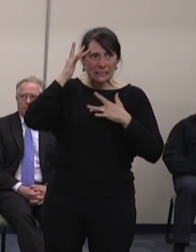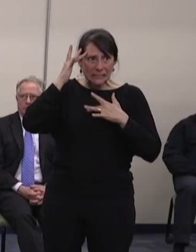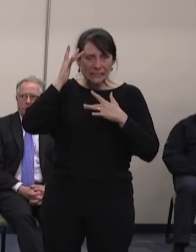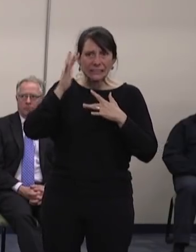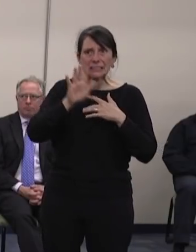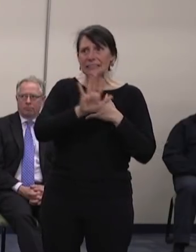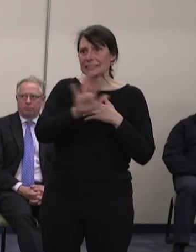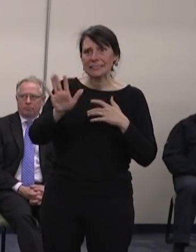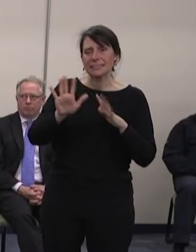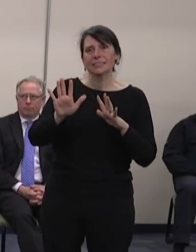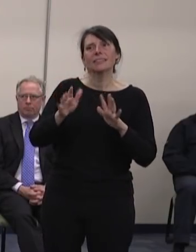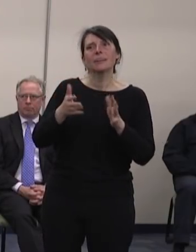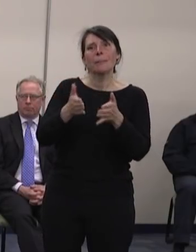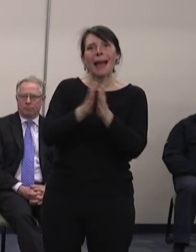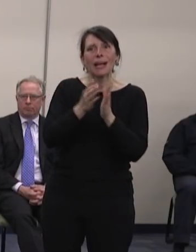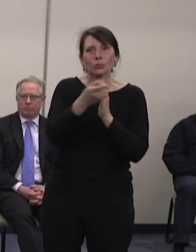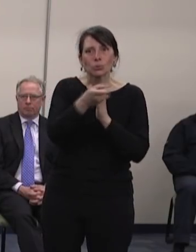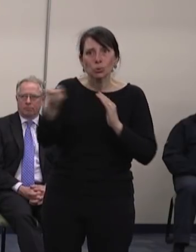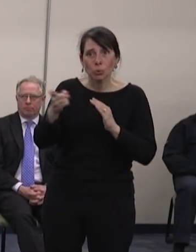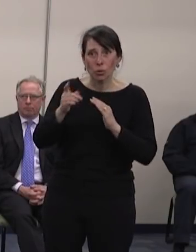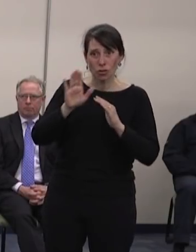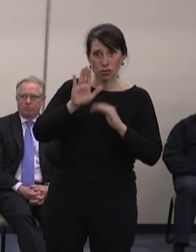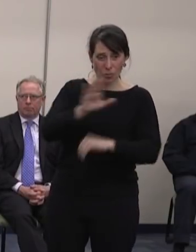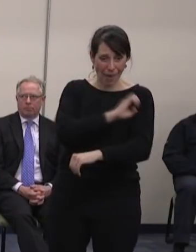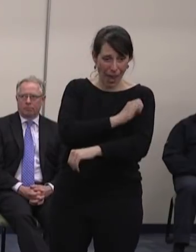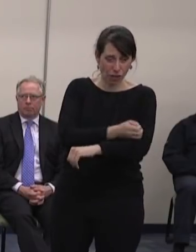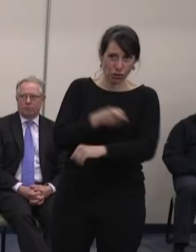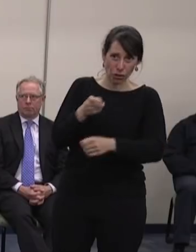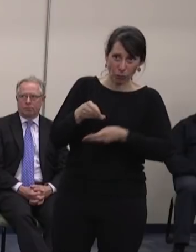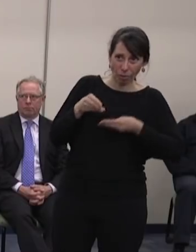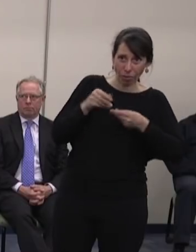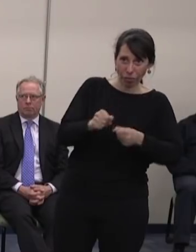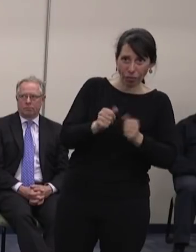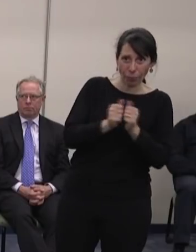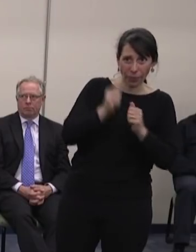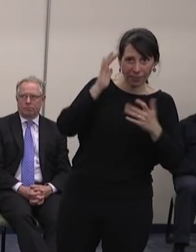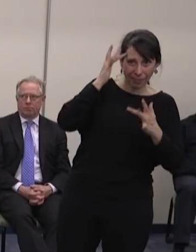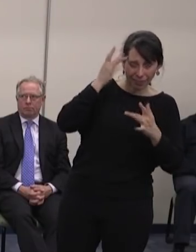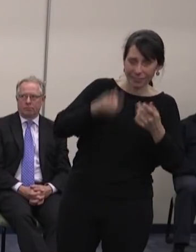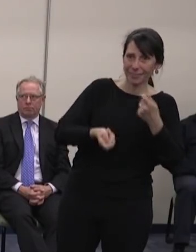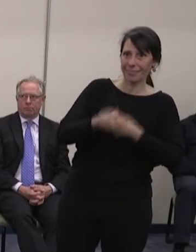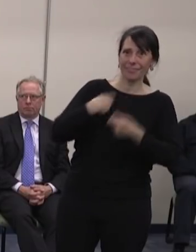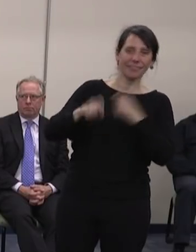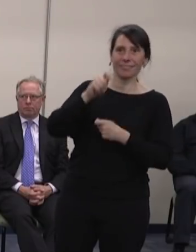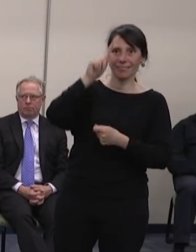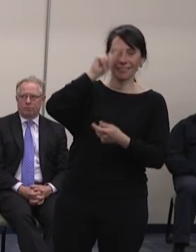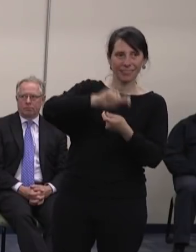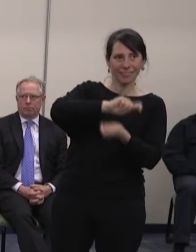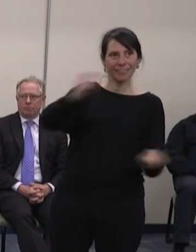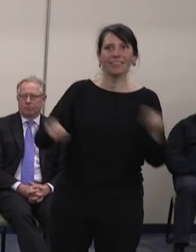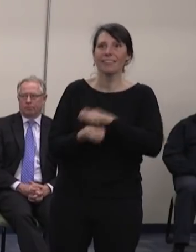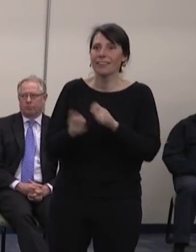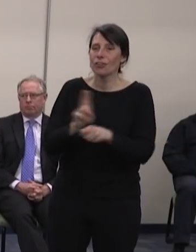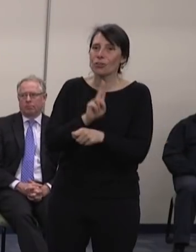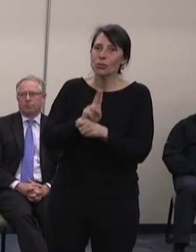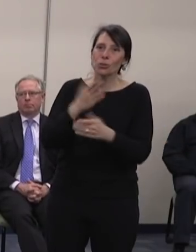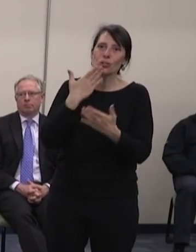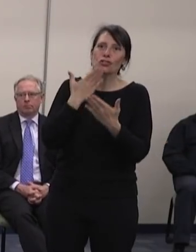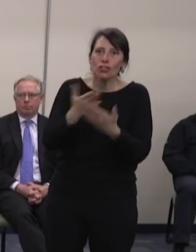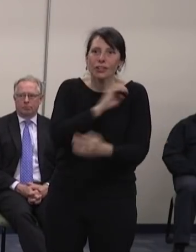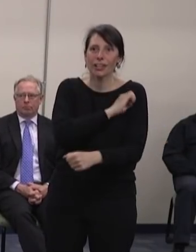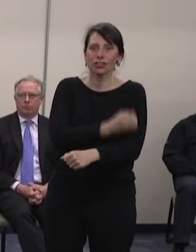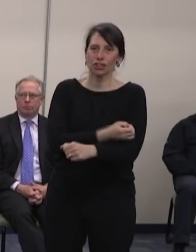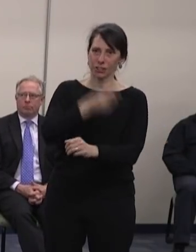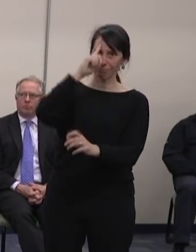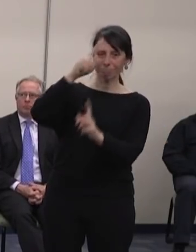join us in using that energy to be agents of positivity and reassurance. And use your